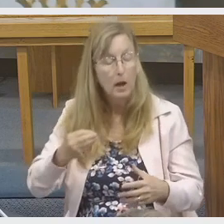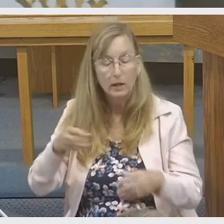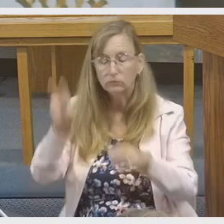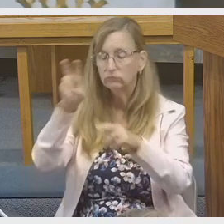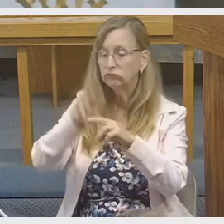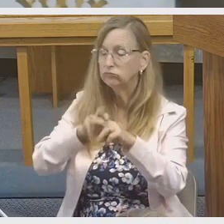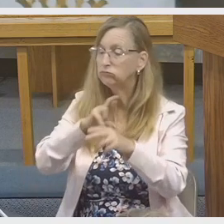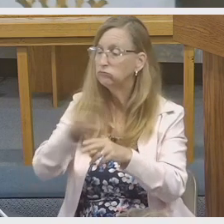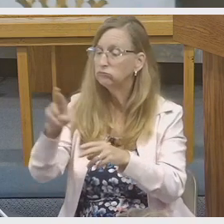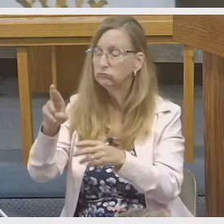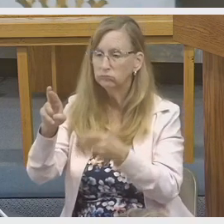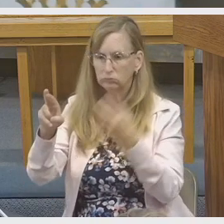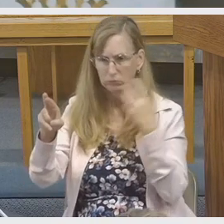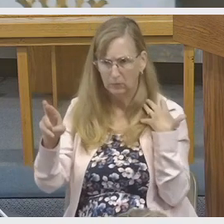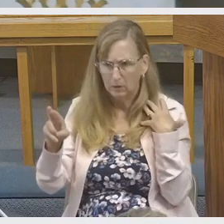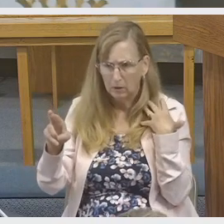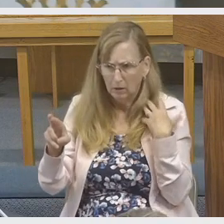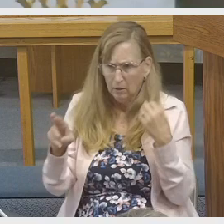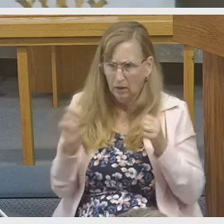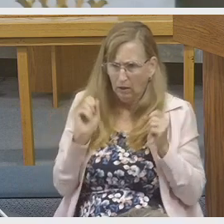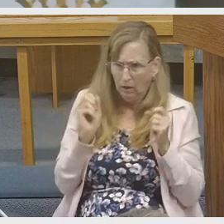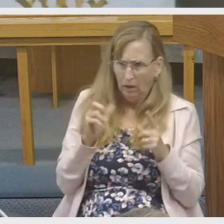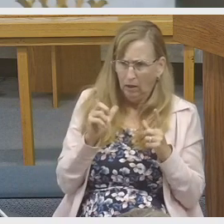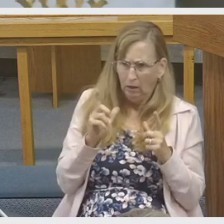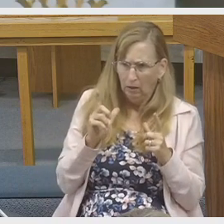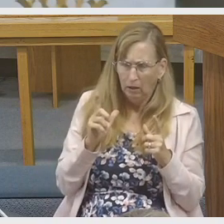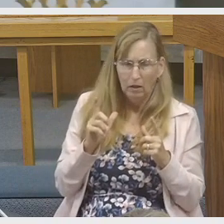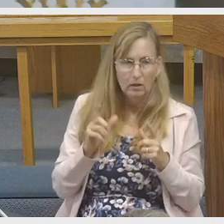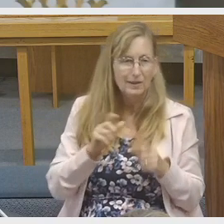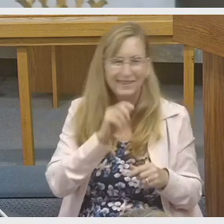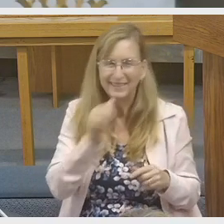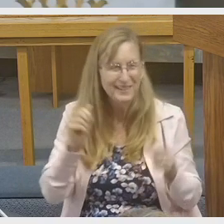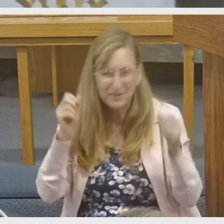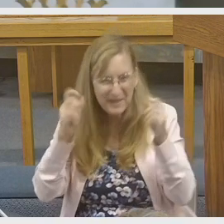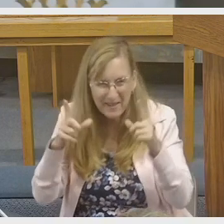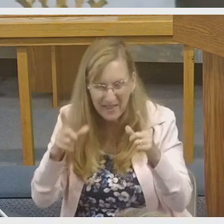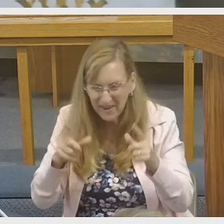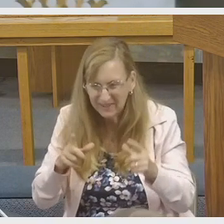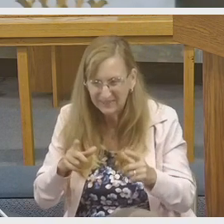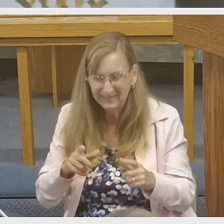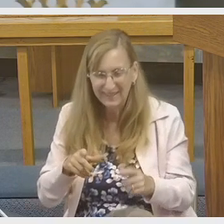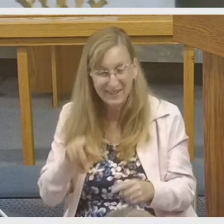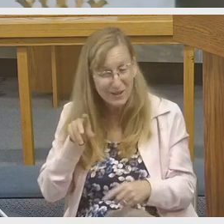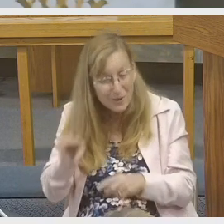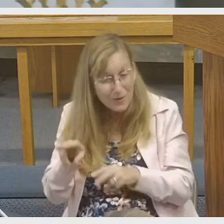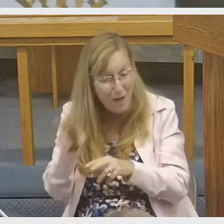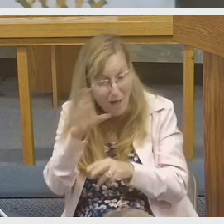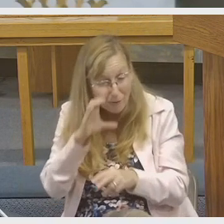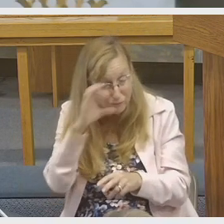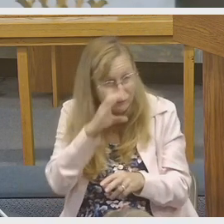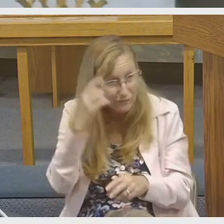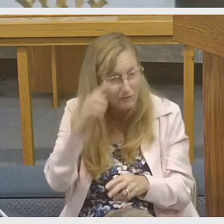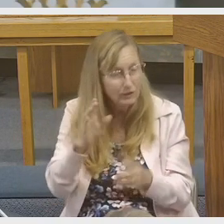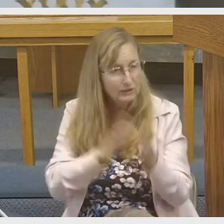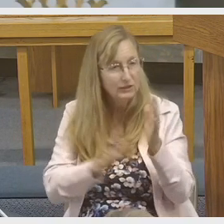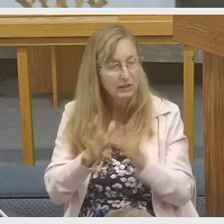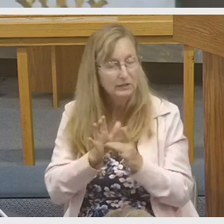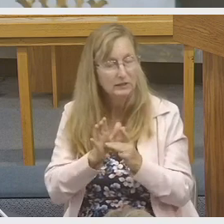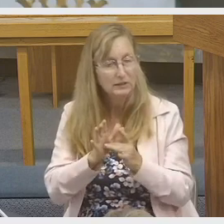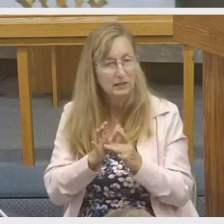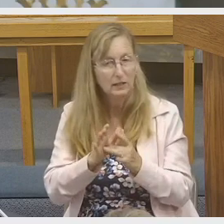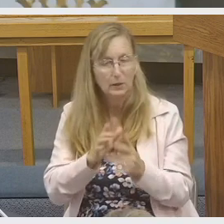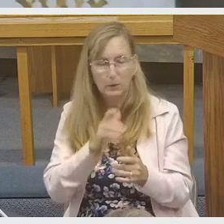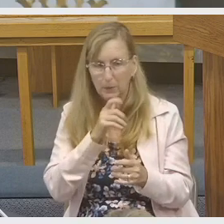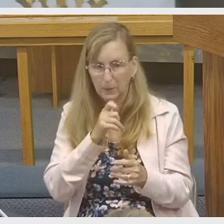and they were alarmed. Don't be alarmed, he said. You are looking for Jesus the Nazarene who was